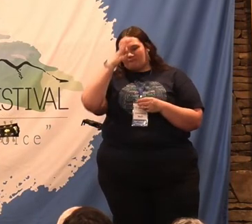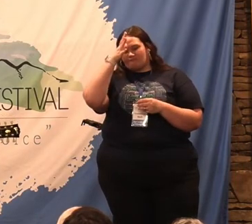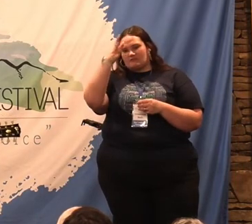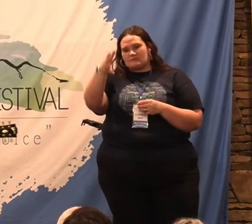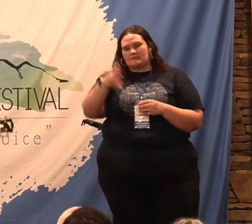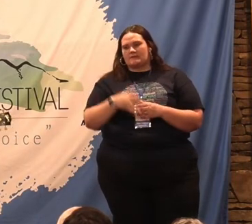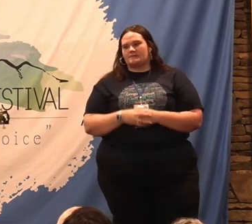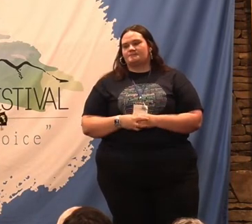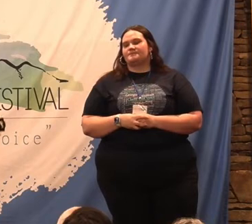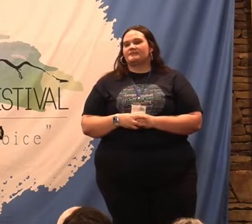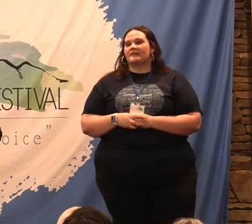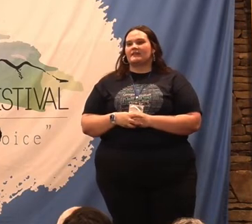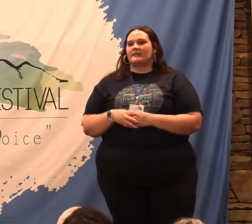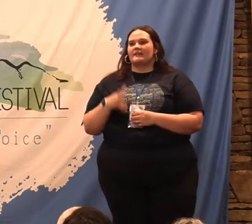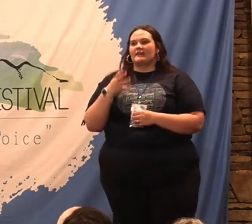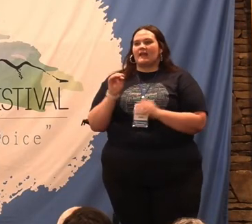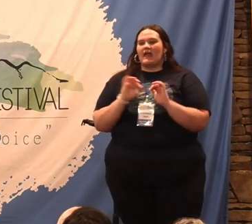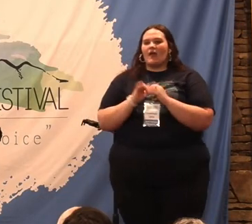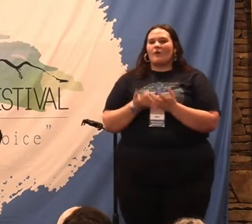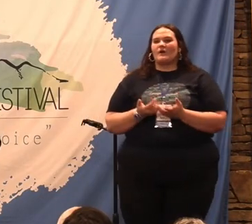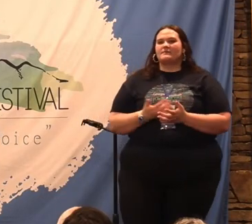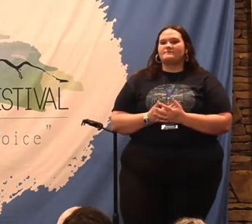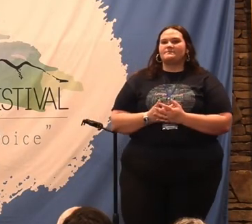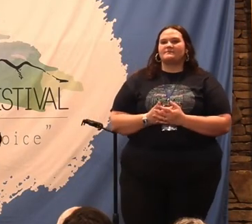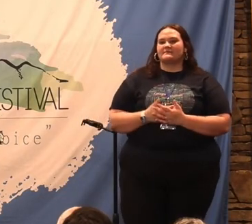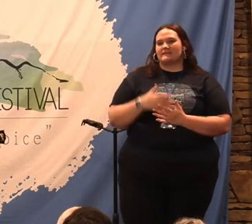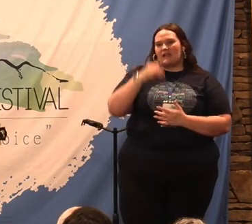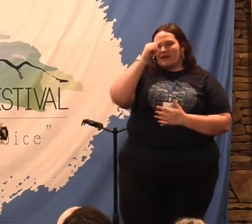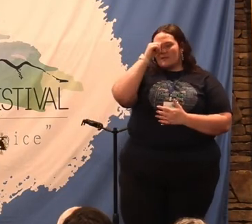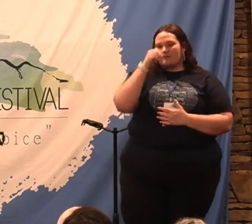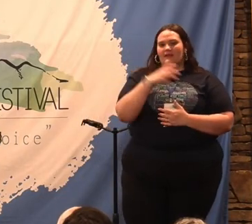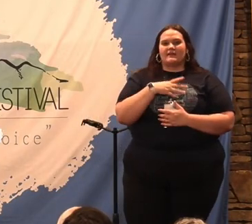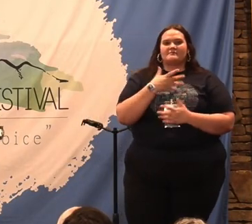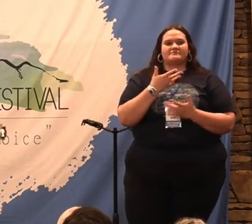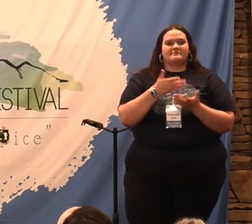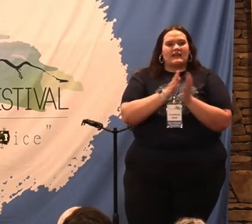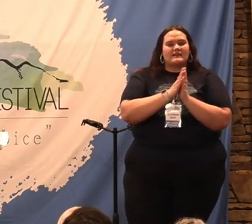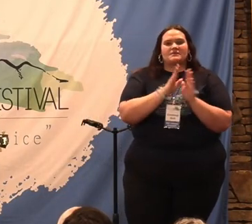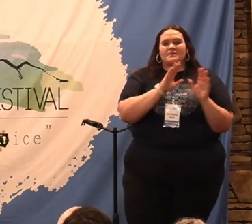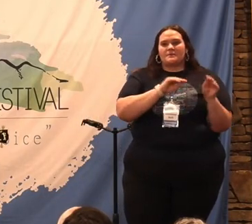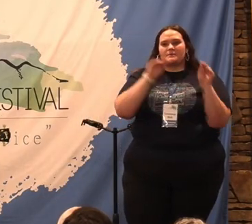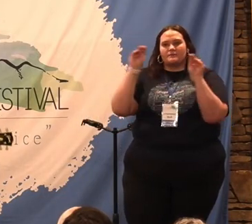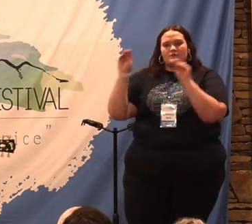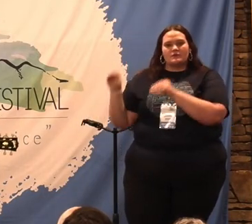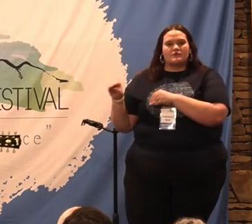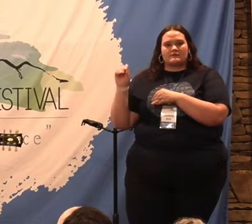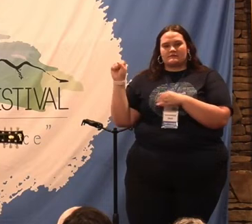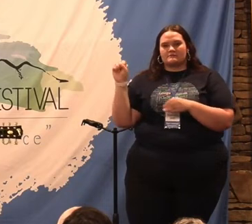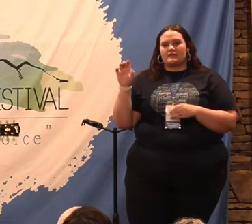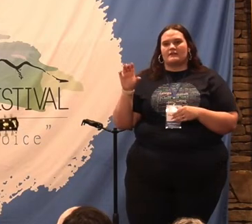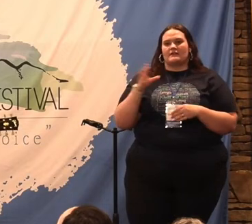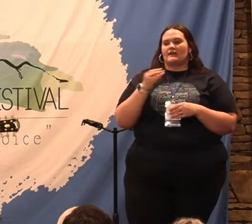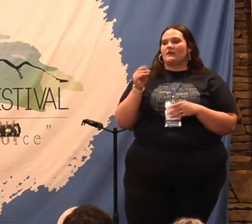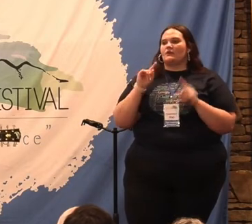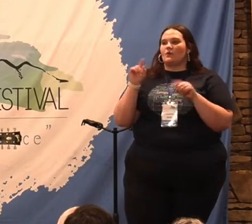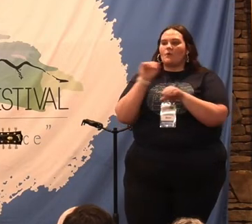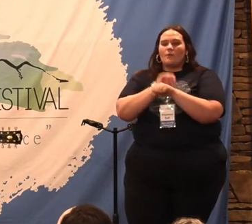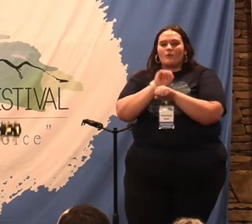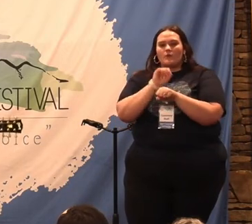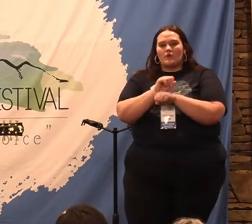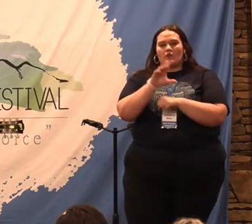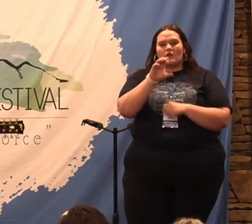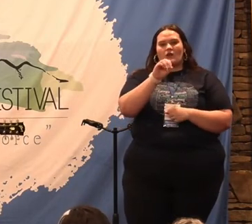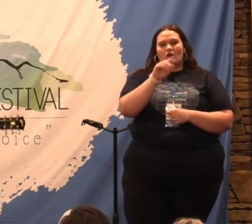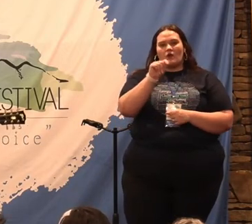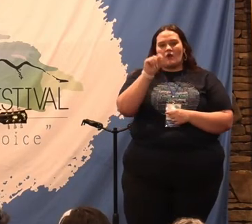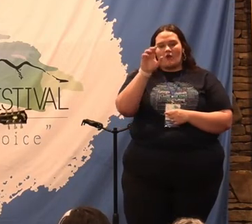County and how a man recruited him to move to Spartanburg, South Carolina and go to work with cotton mills down there.